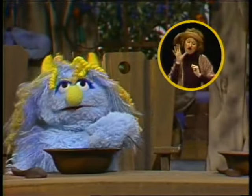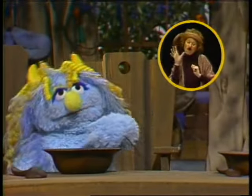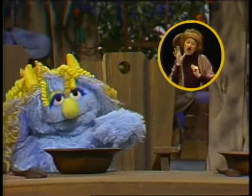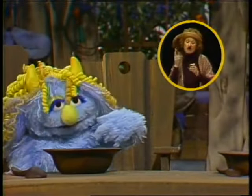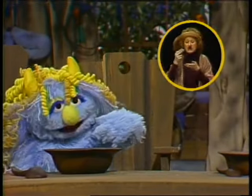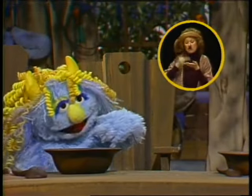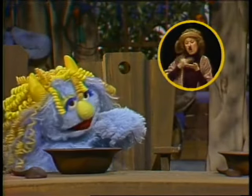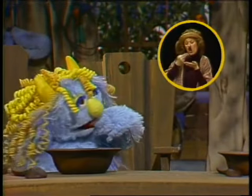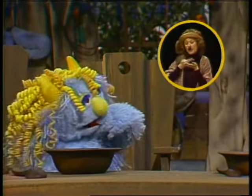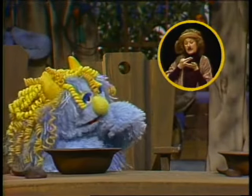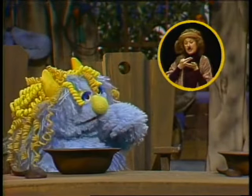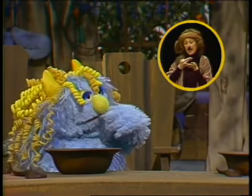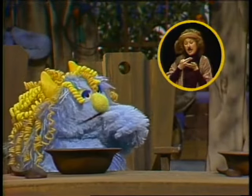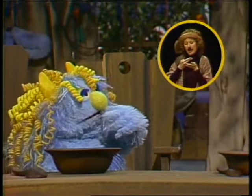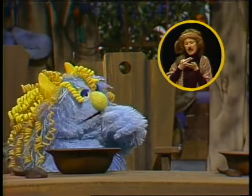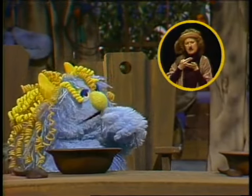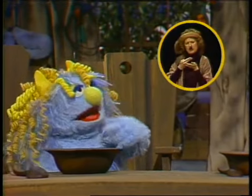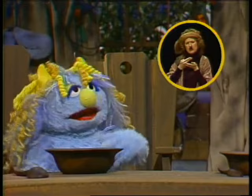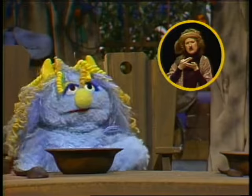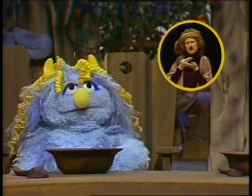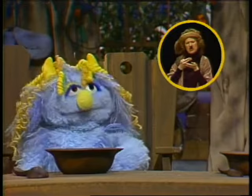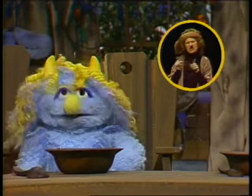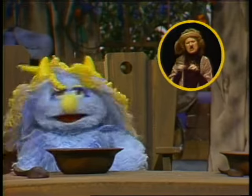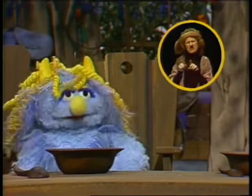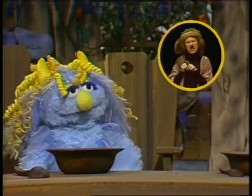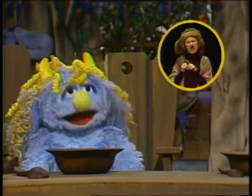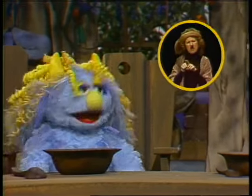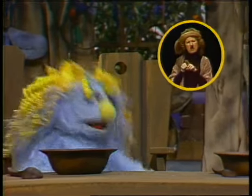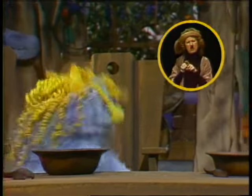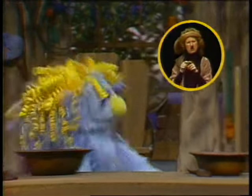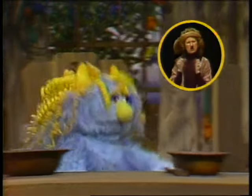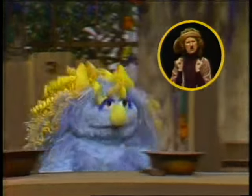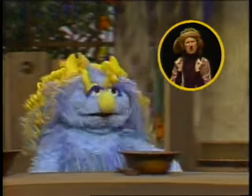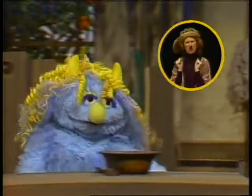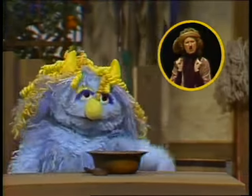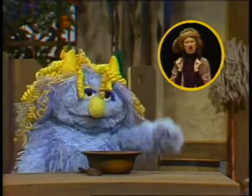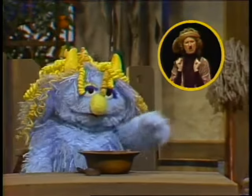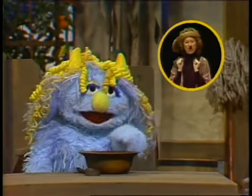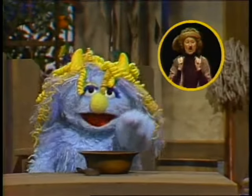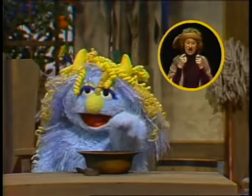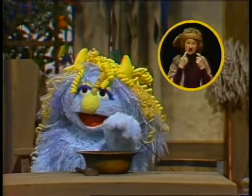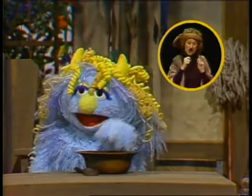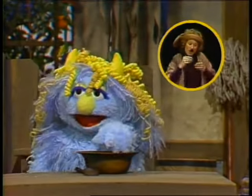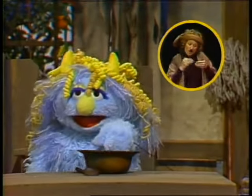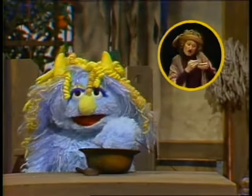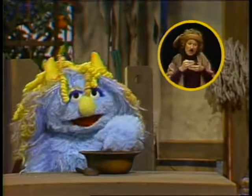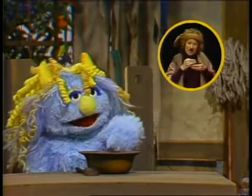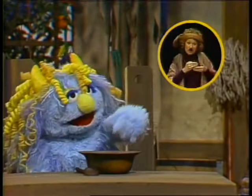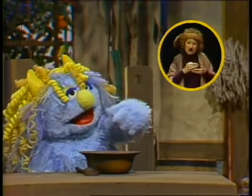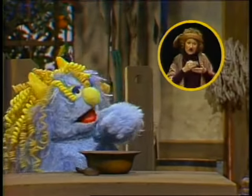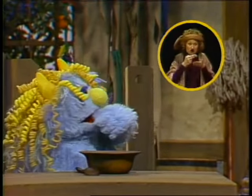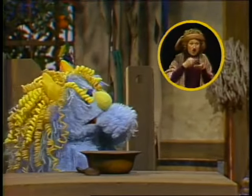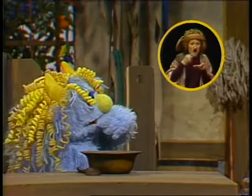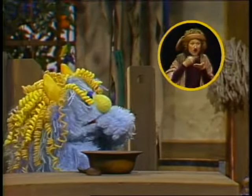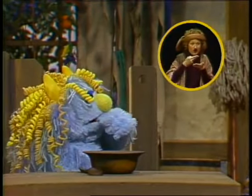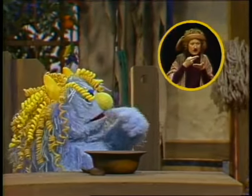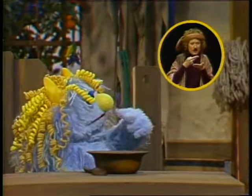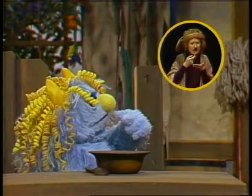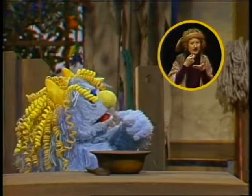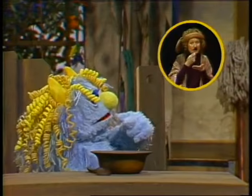porridge, and that was also too cold. Too cold. But Baby Grouch's porridge was still slightly warm, so